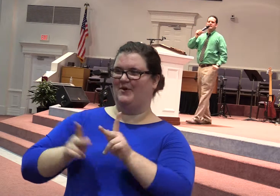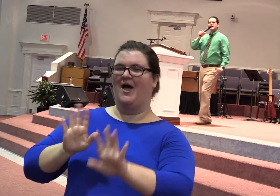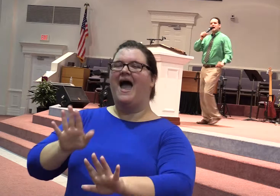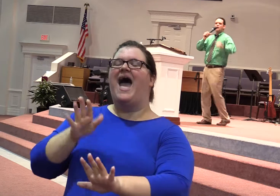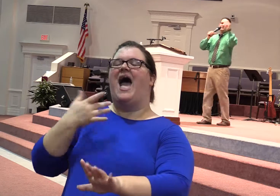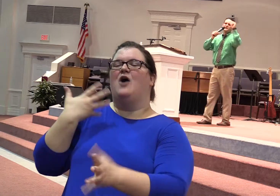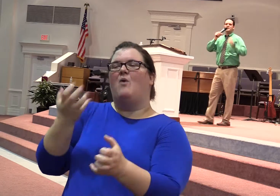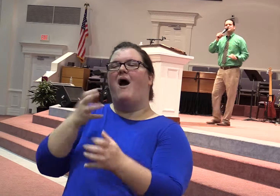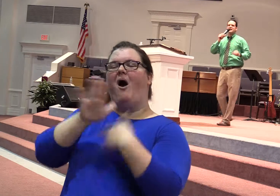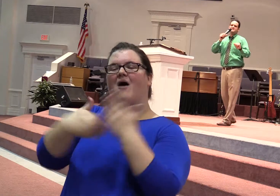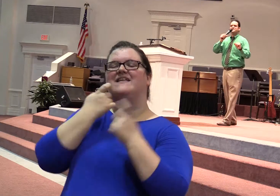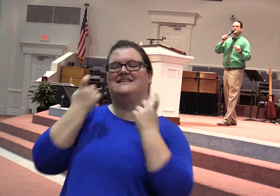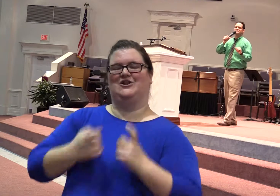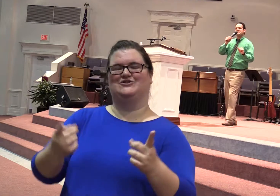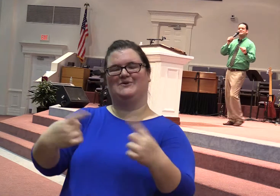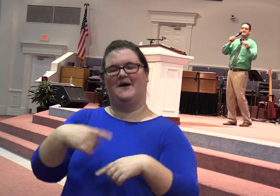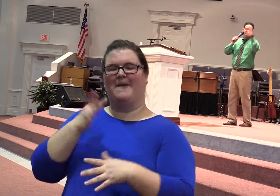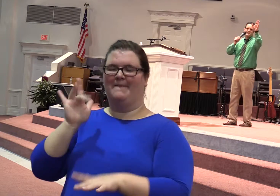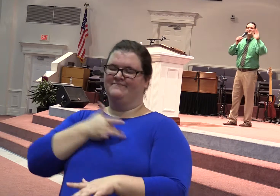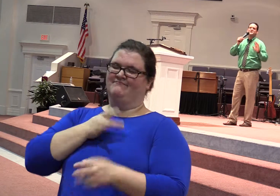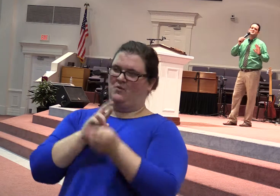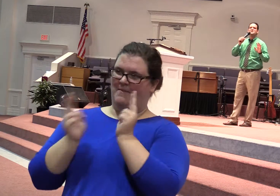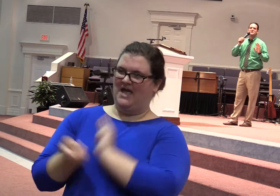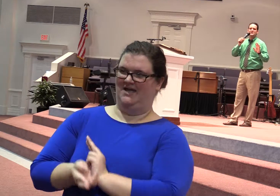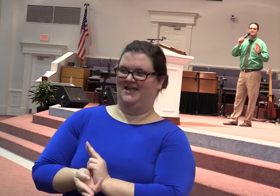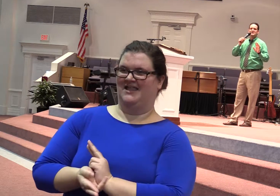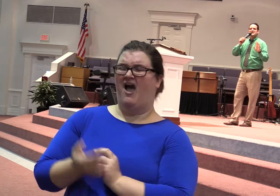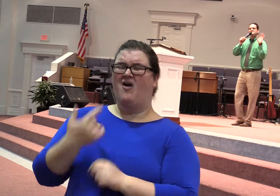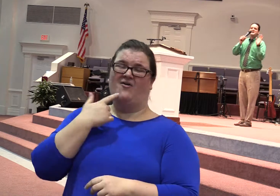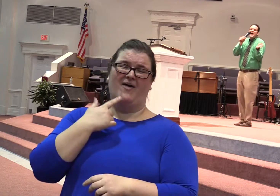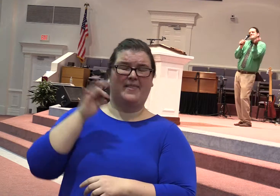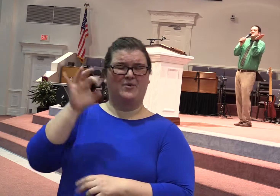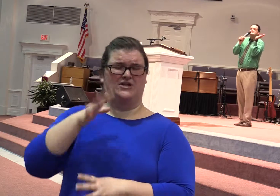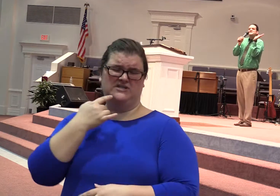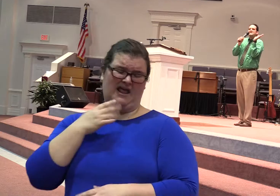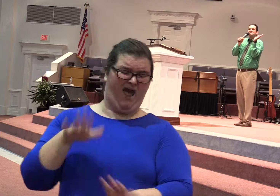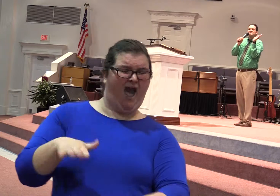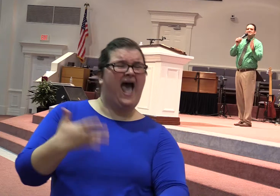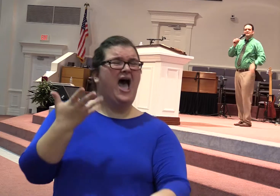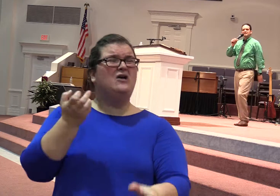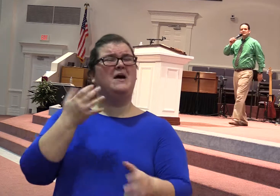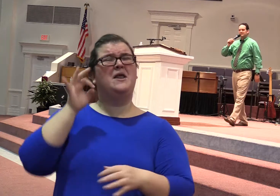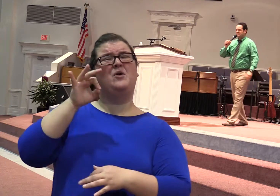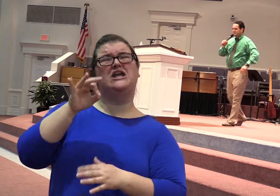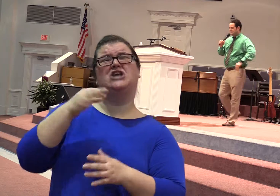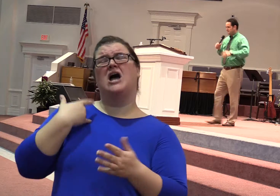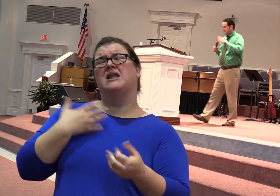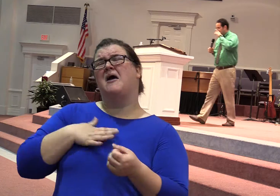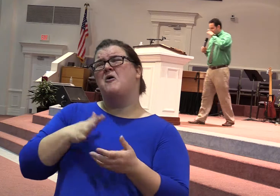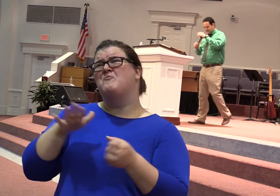prosperity. I want to preach on making people feel good. Being uplifted.